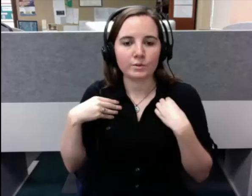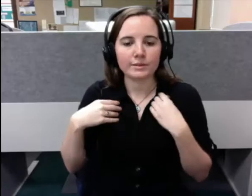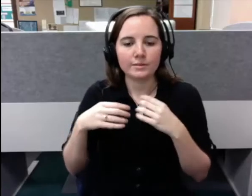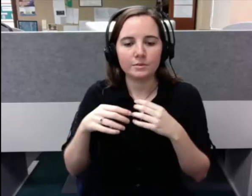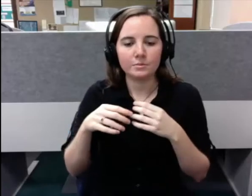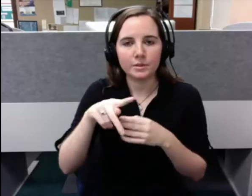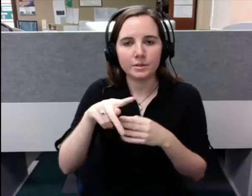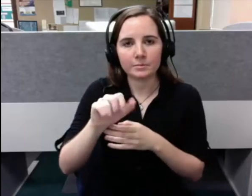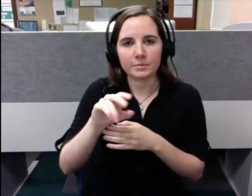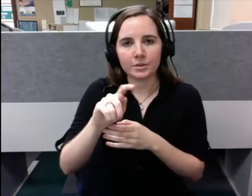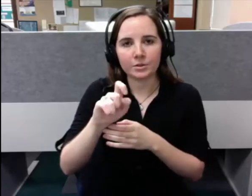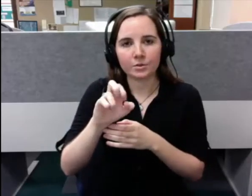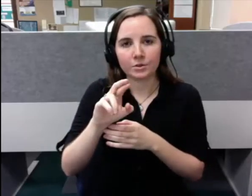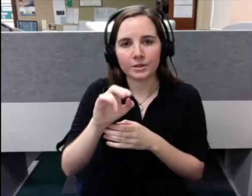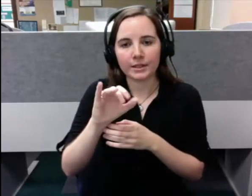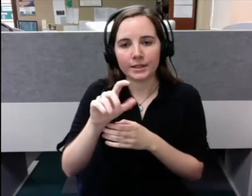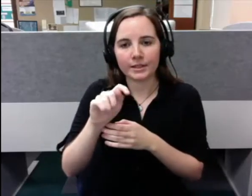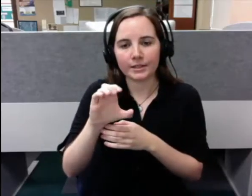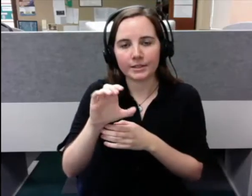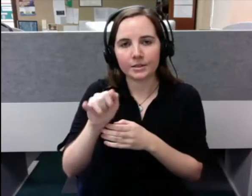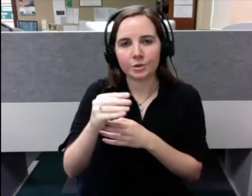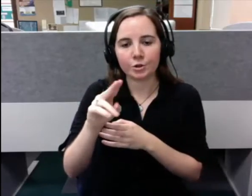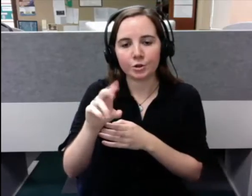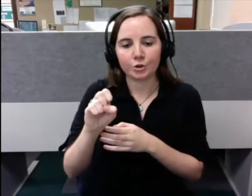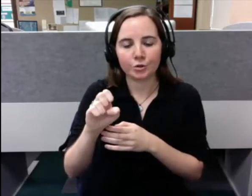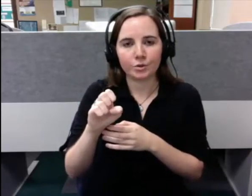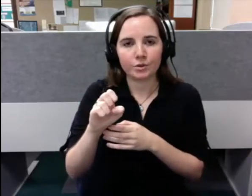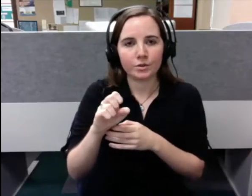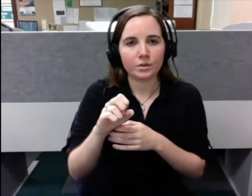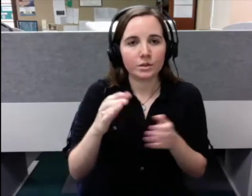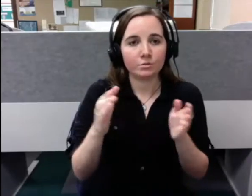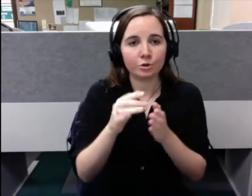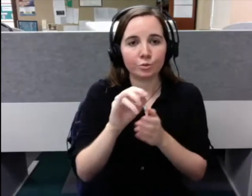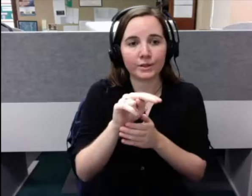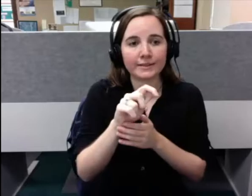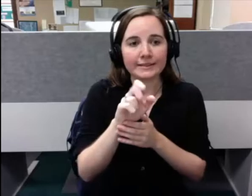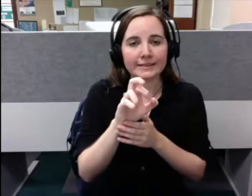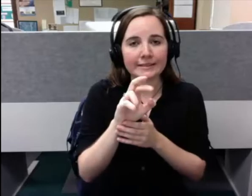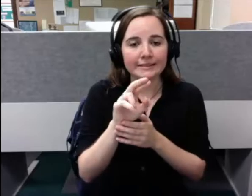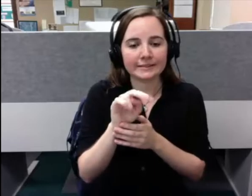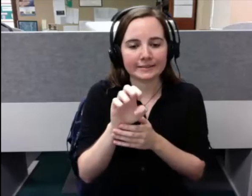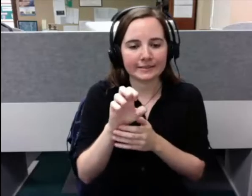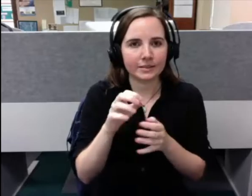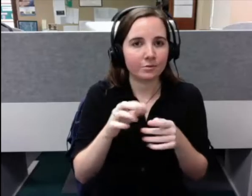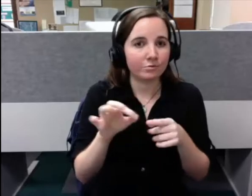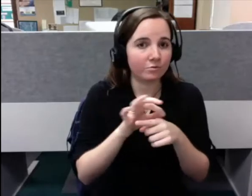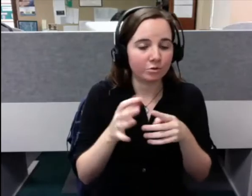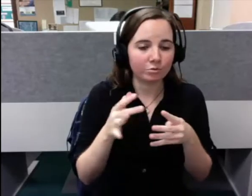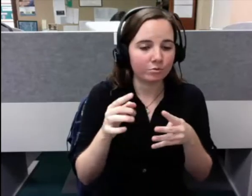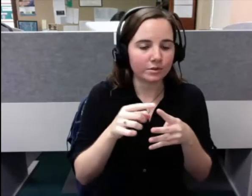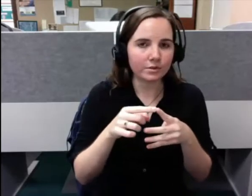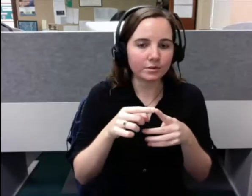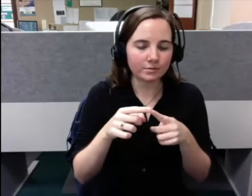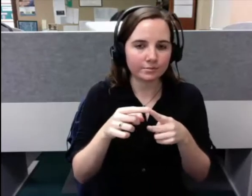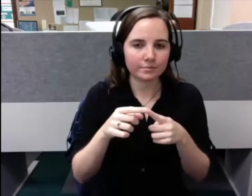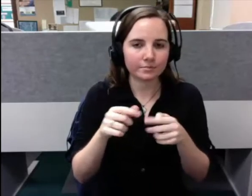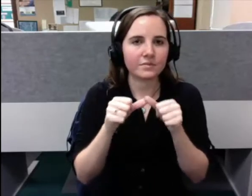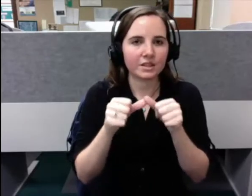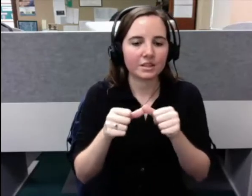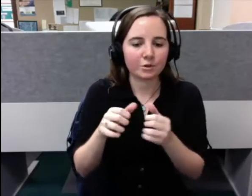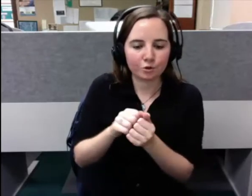The functions of the small intestine will be twofold. First of all, the small intestines will continue the digestion process.